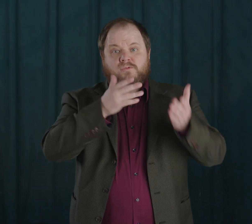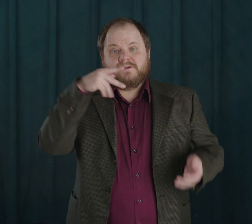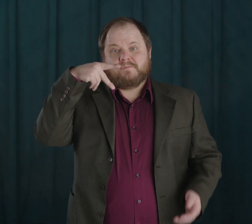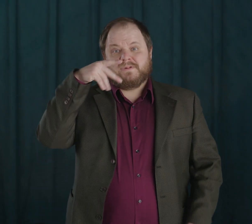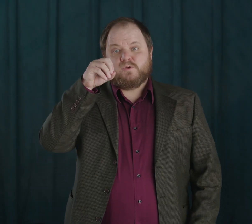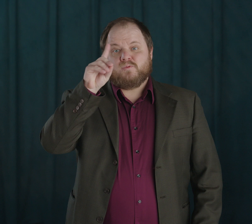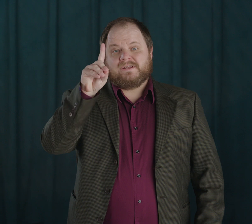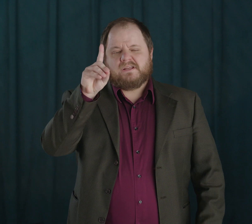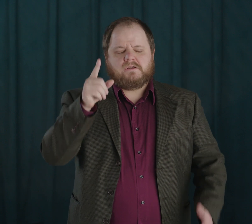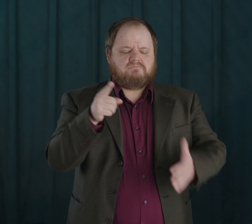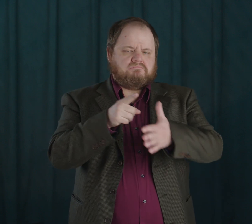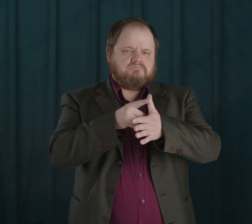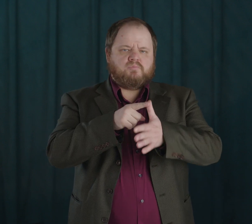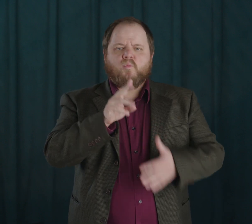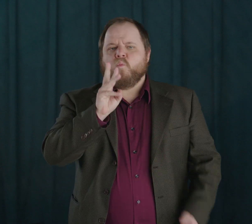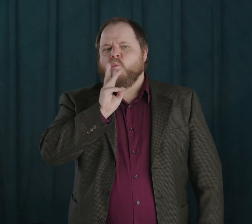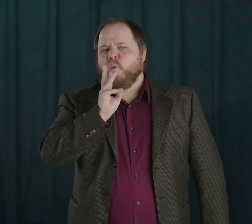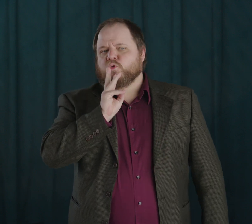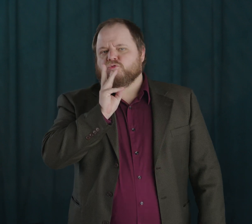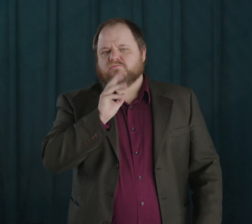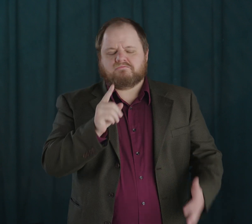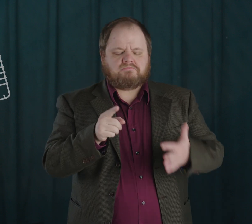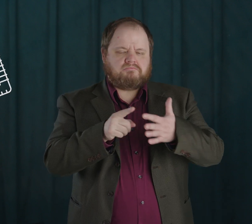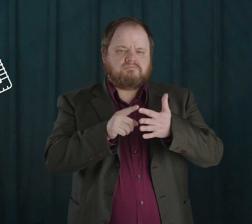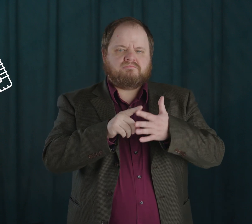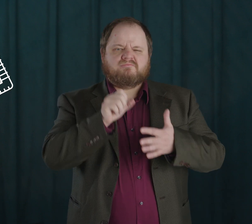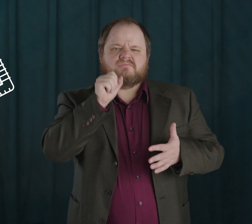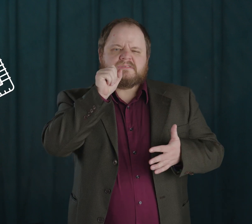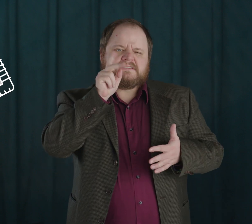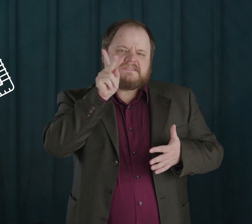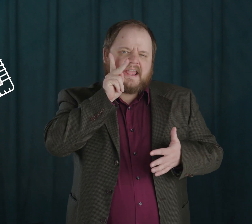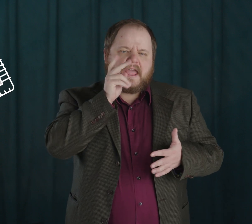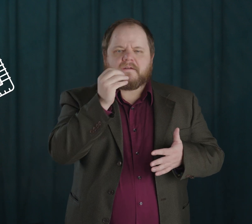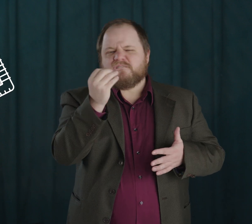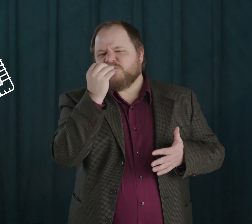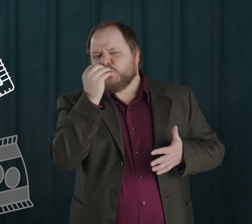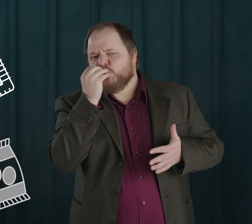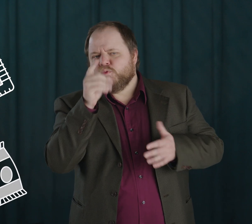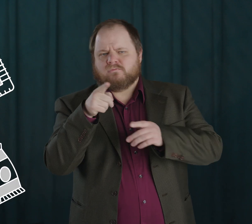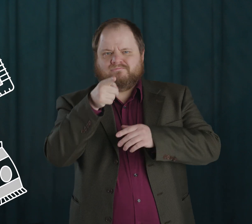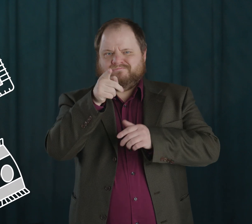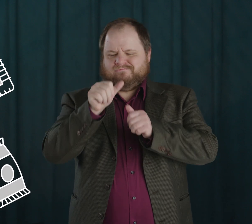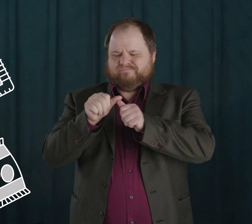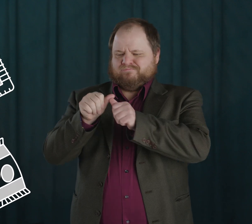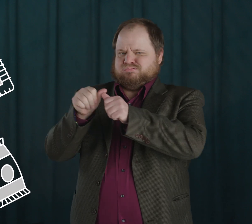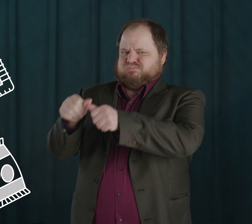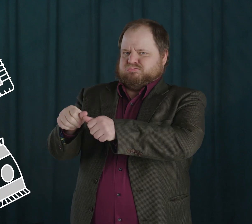What to bring to a pod. Water, snack food items to sustain you,